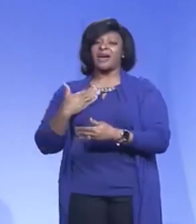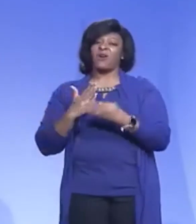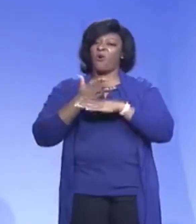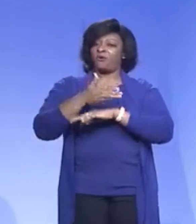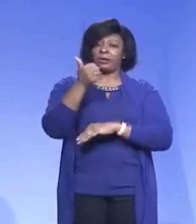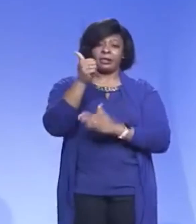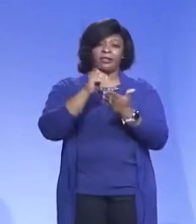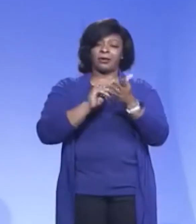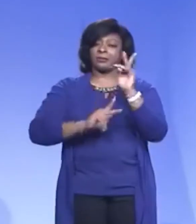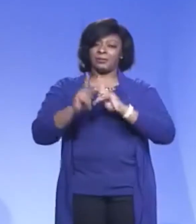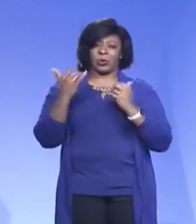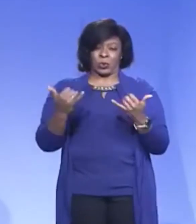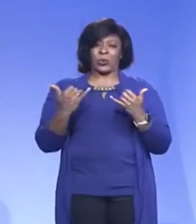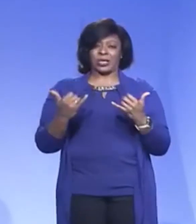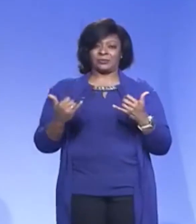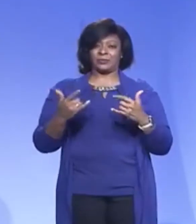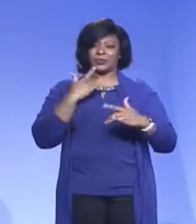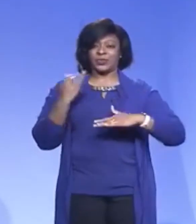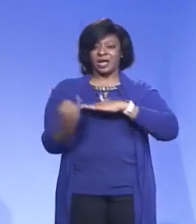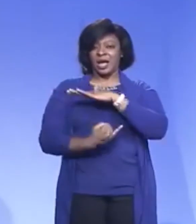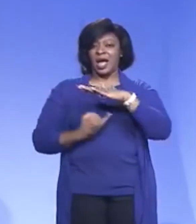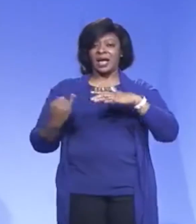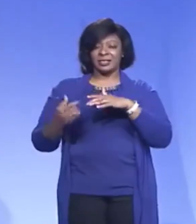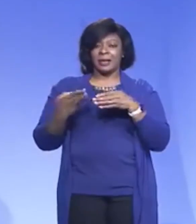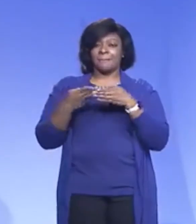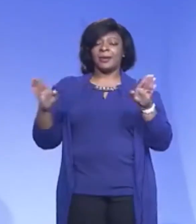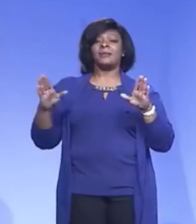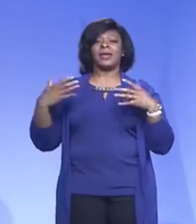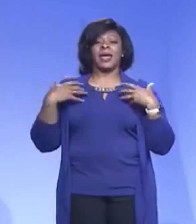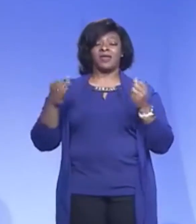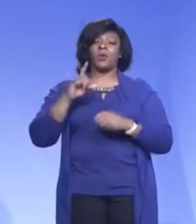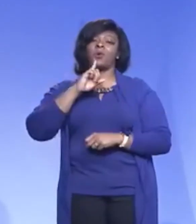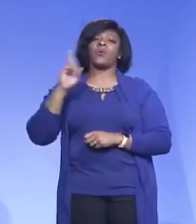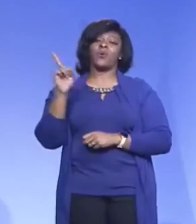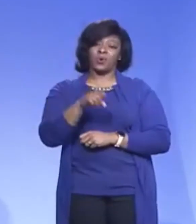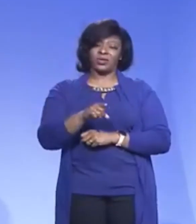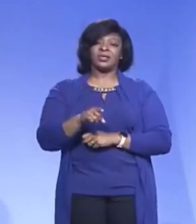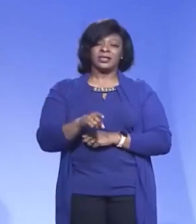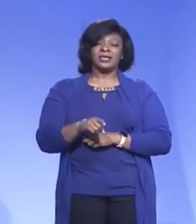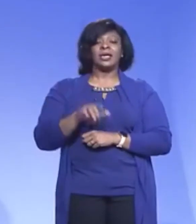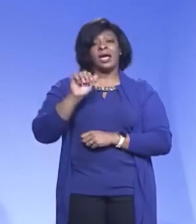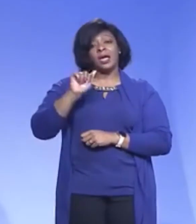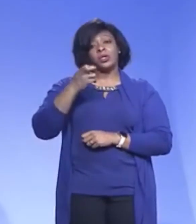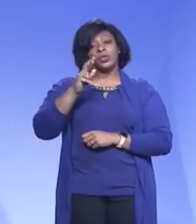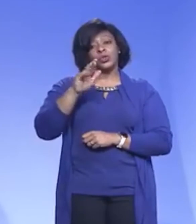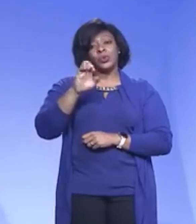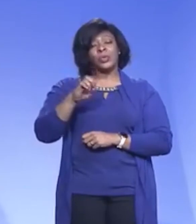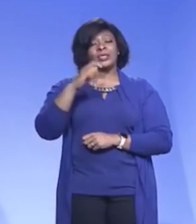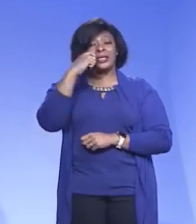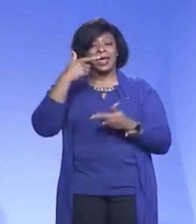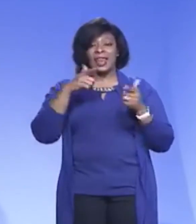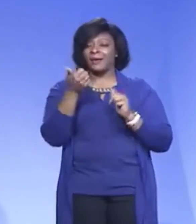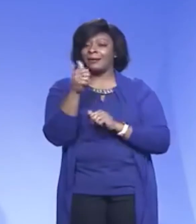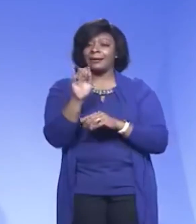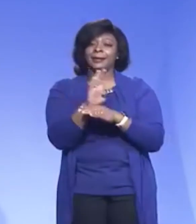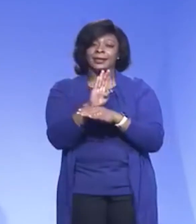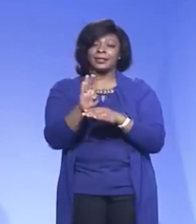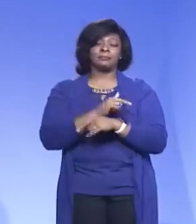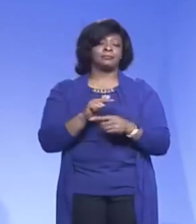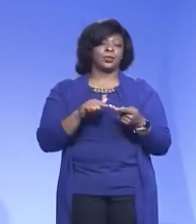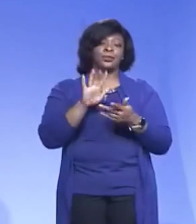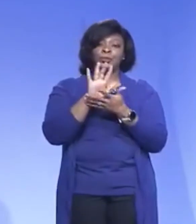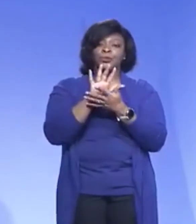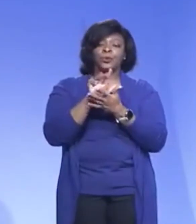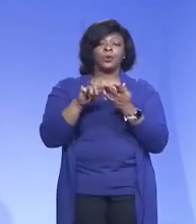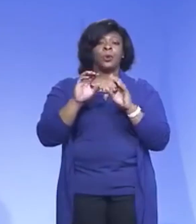people today who are under a public health order. So the assurance testing allows any business, school,